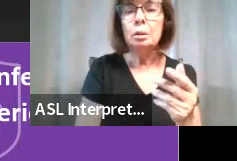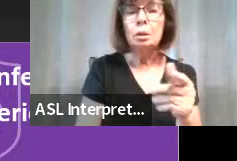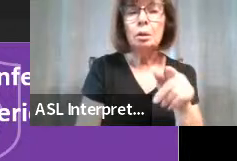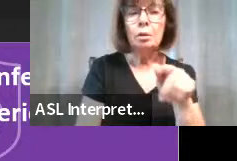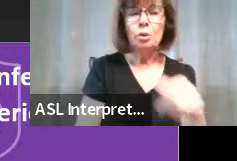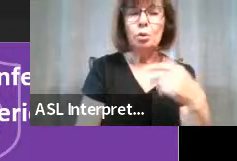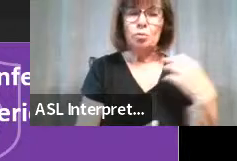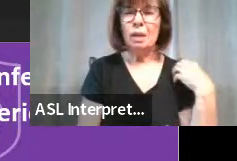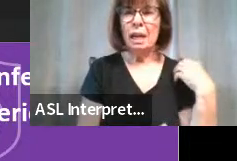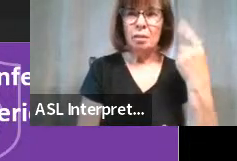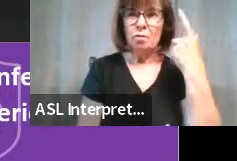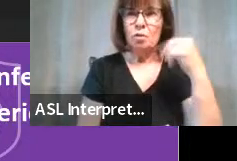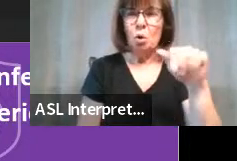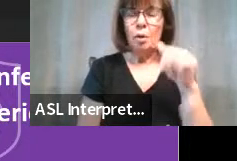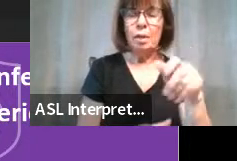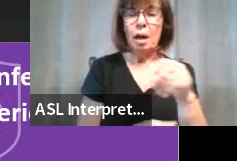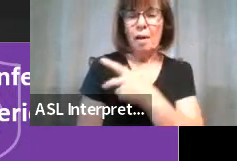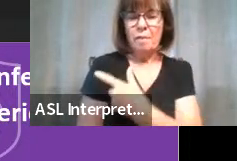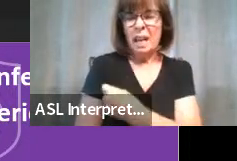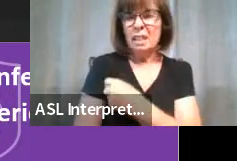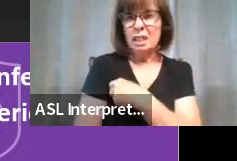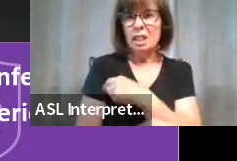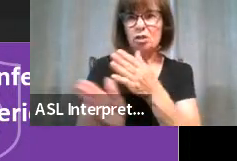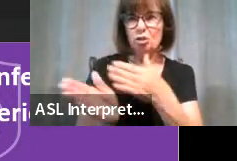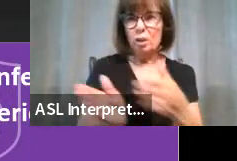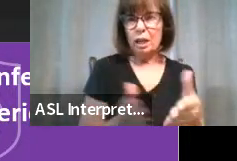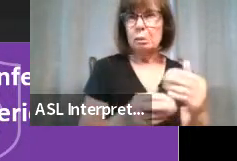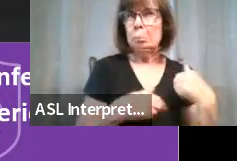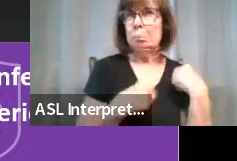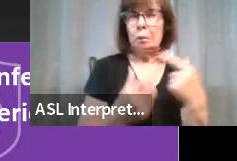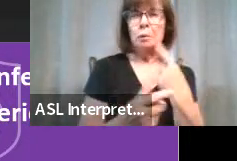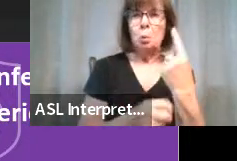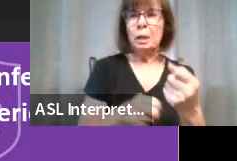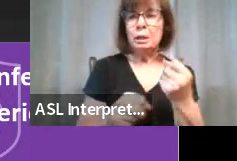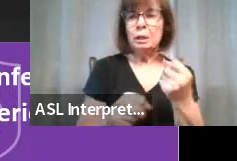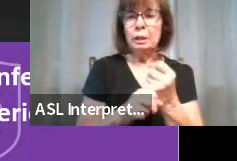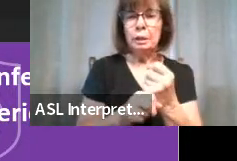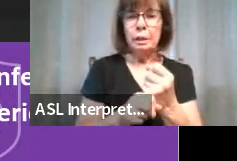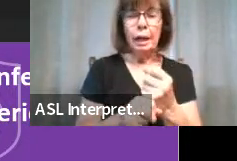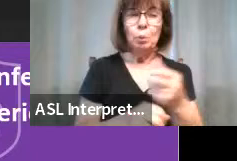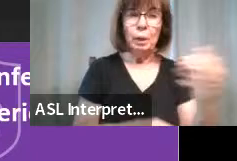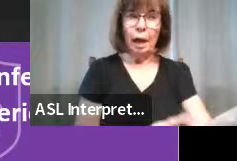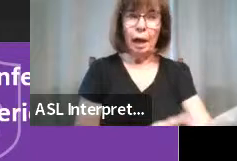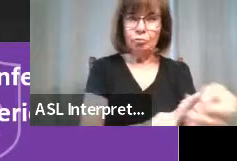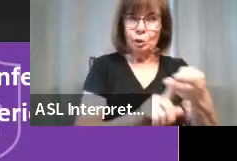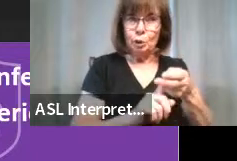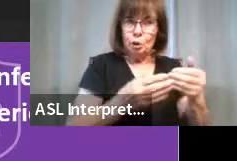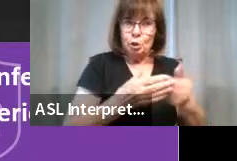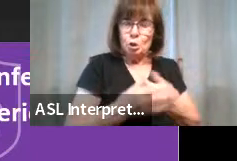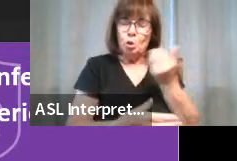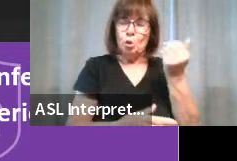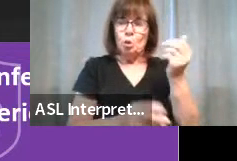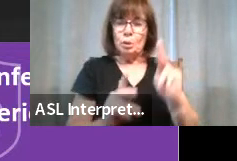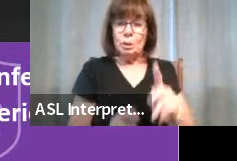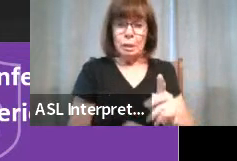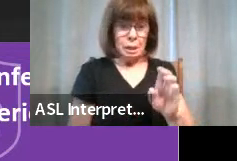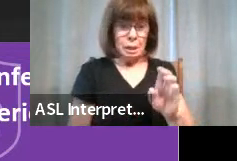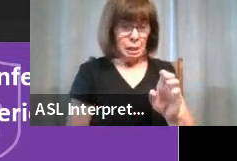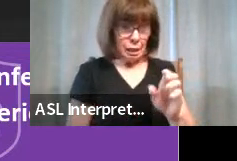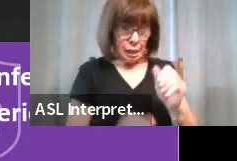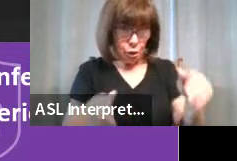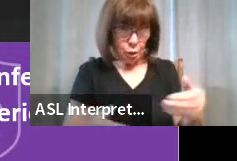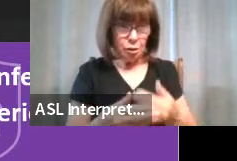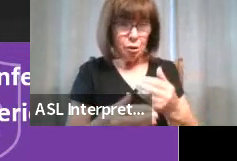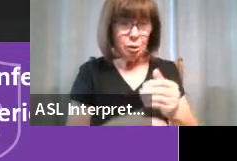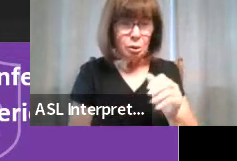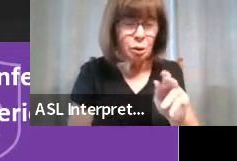over a year now. And we have brought on a new staff person. So Sandy, actually, would you like to introduce Kayeb